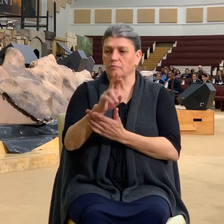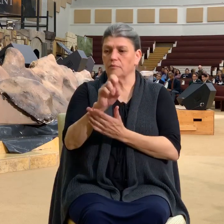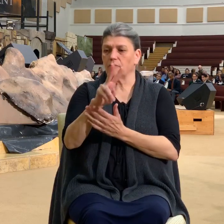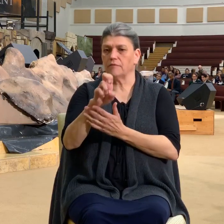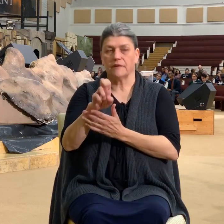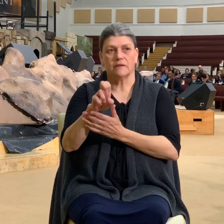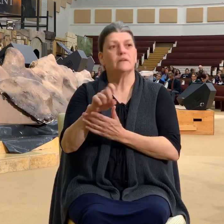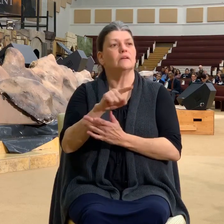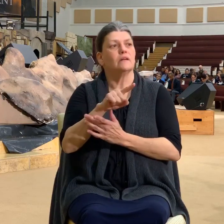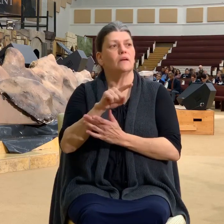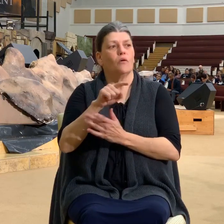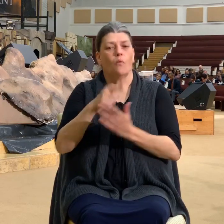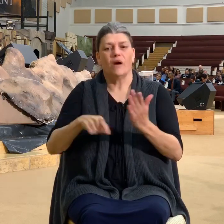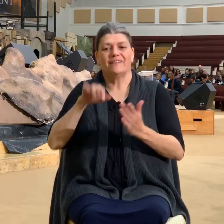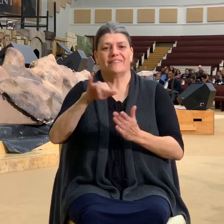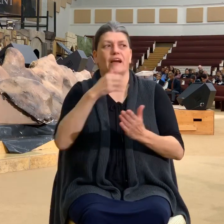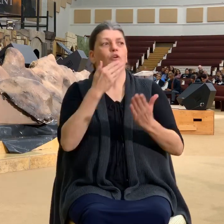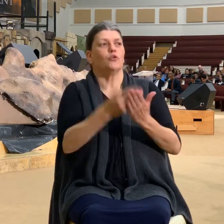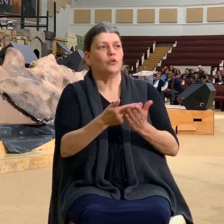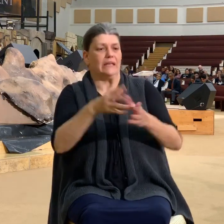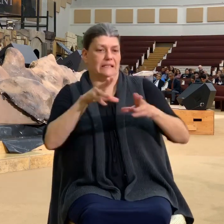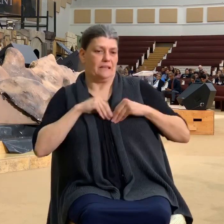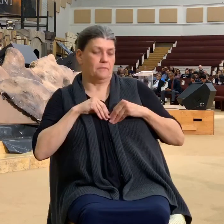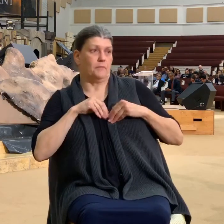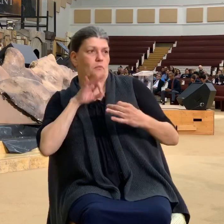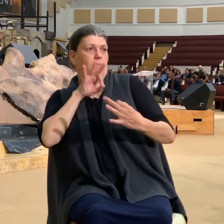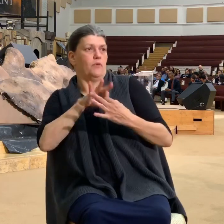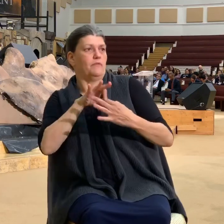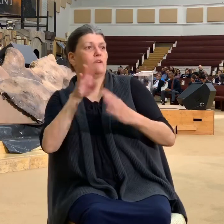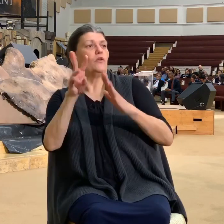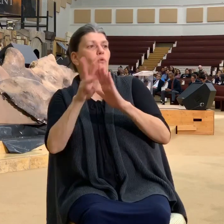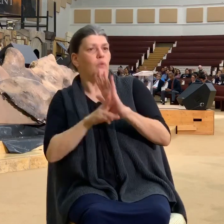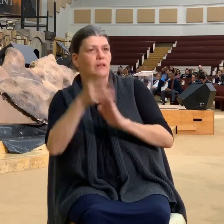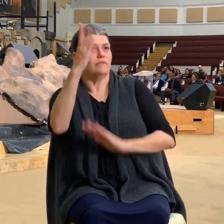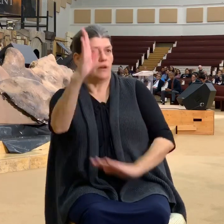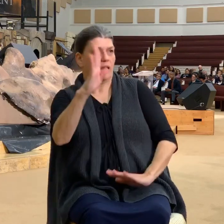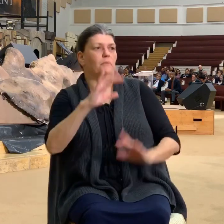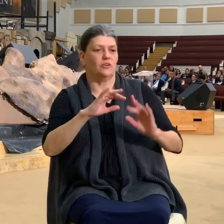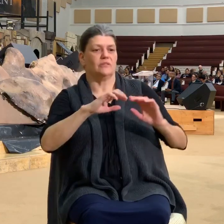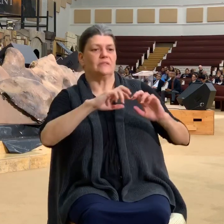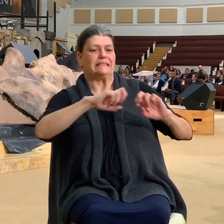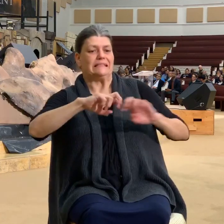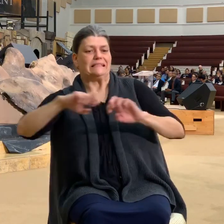What is that good and acceptable and perfect will of God? I want to break that down.